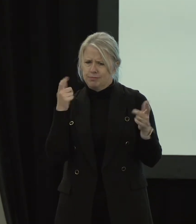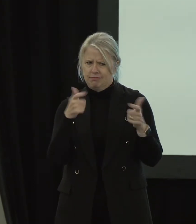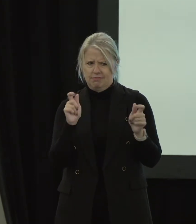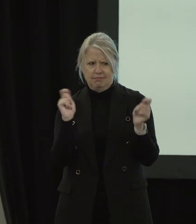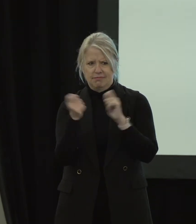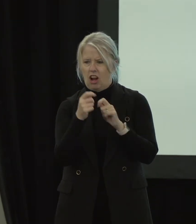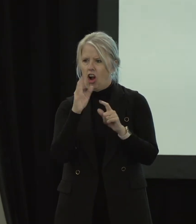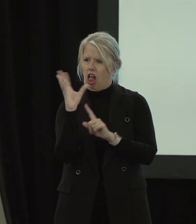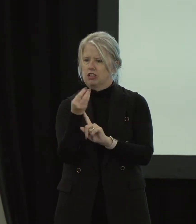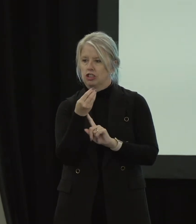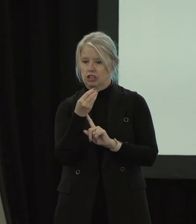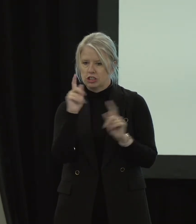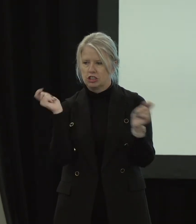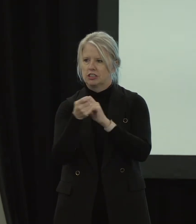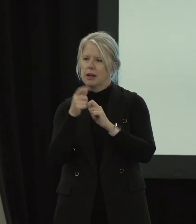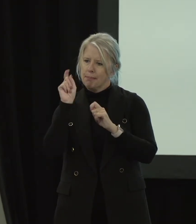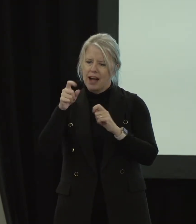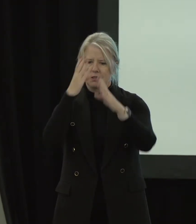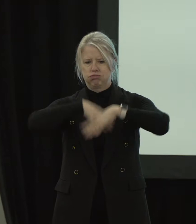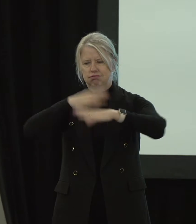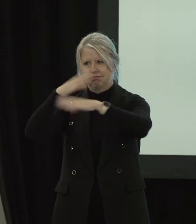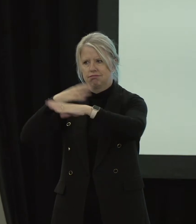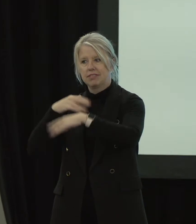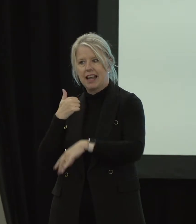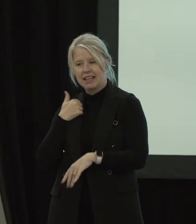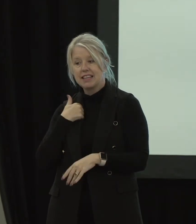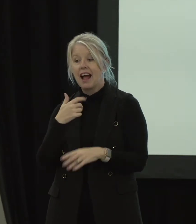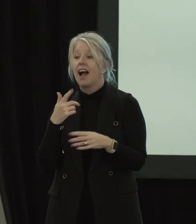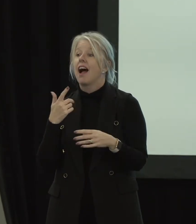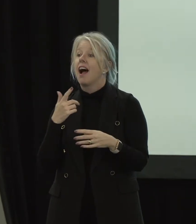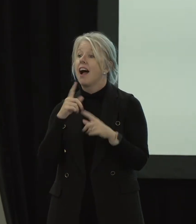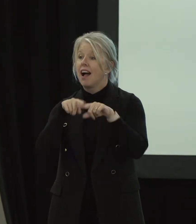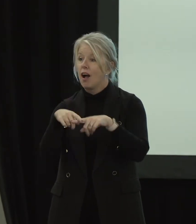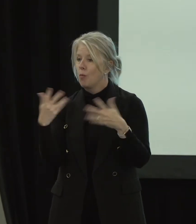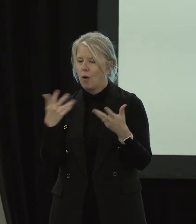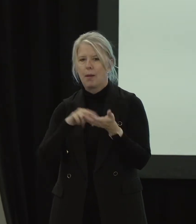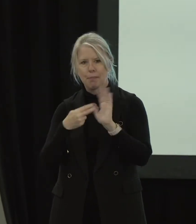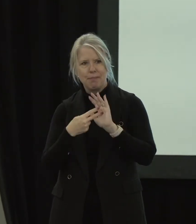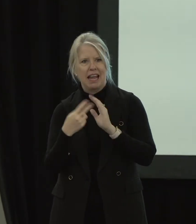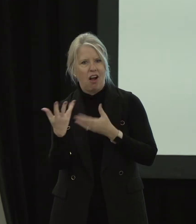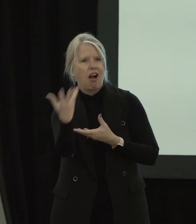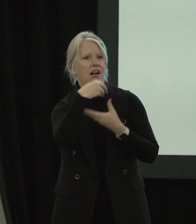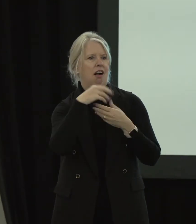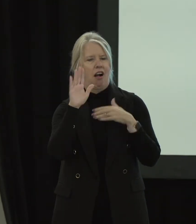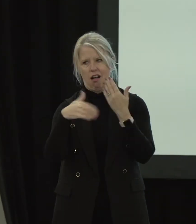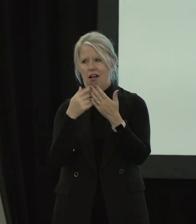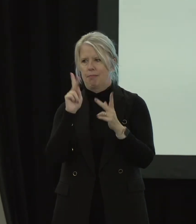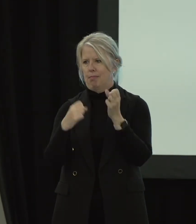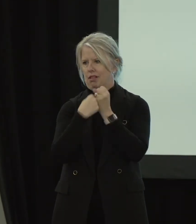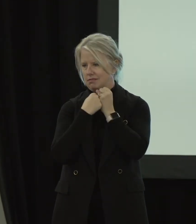that is needed to create a barrier-free Canada, but this depends on getting everyone on board.